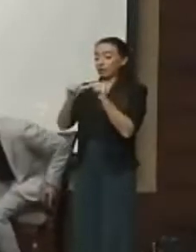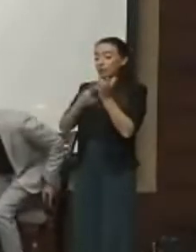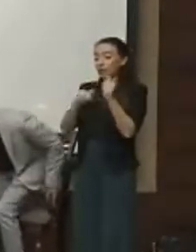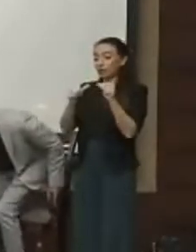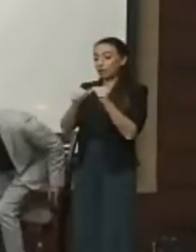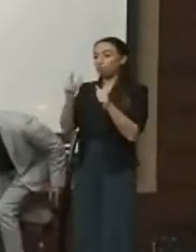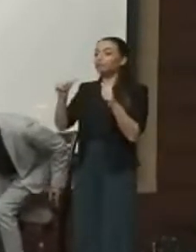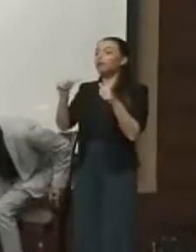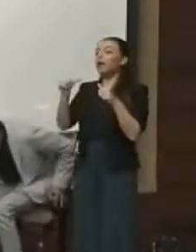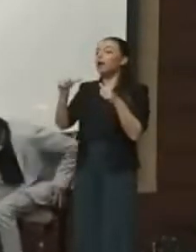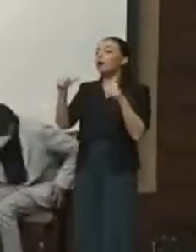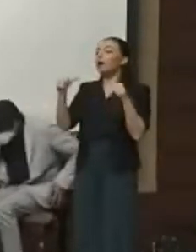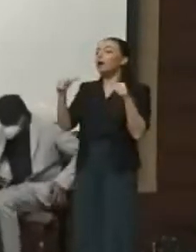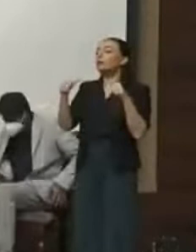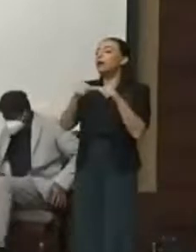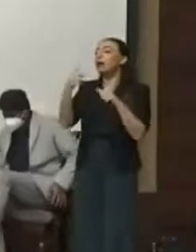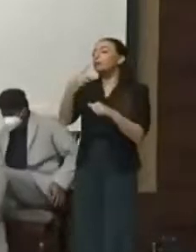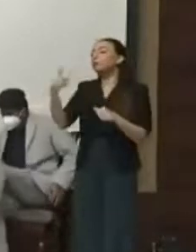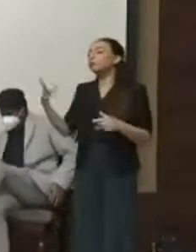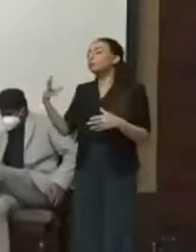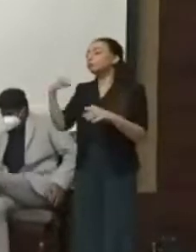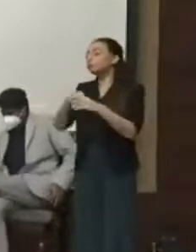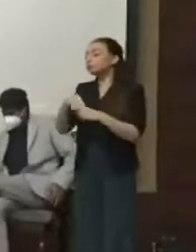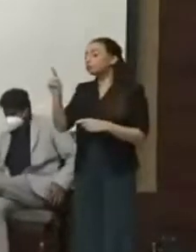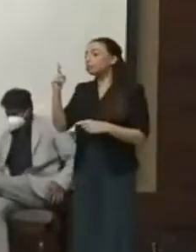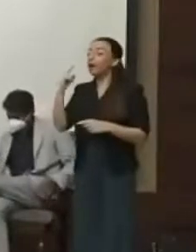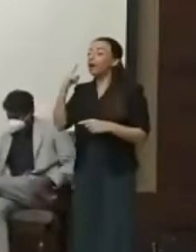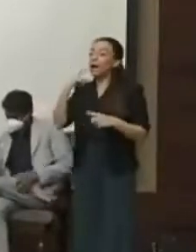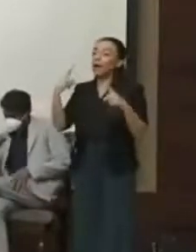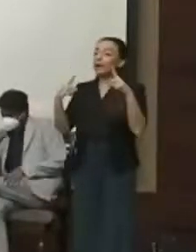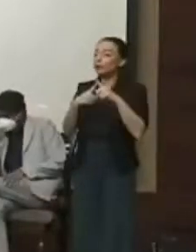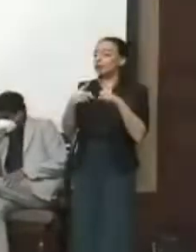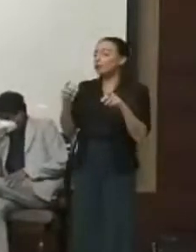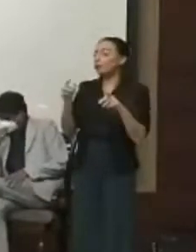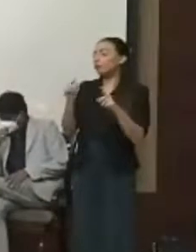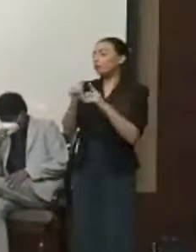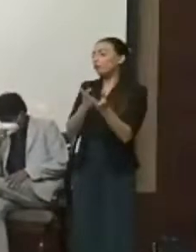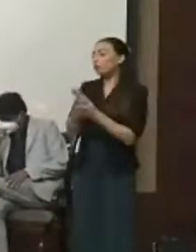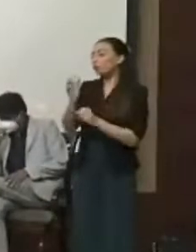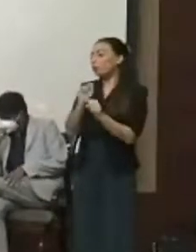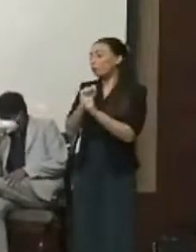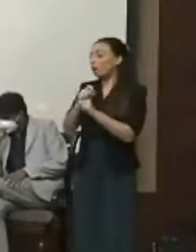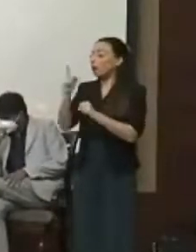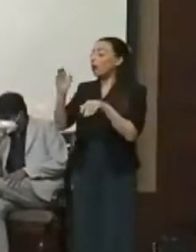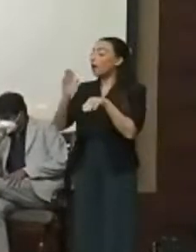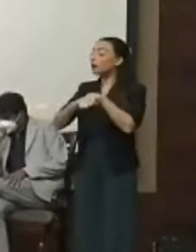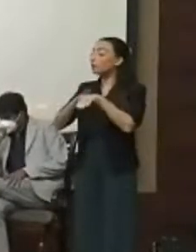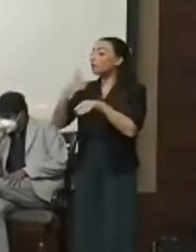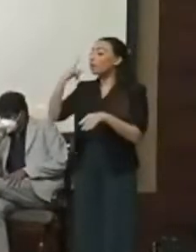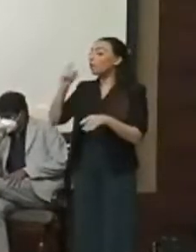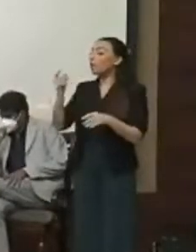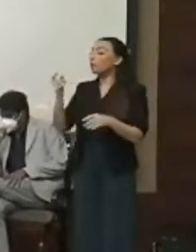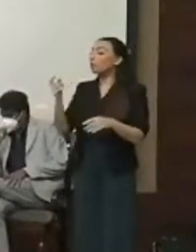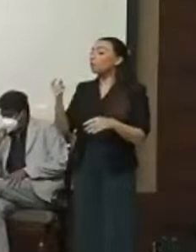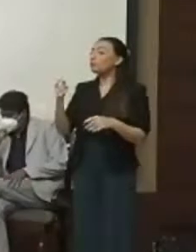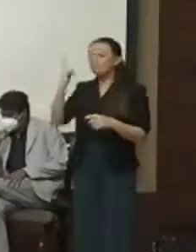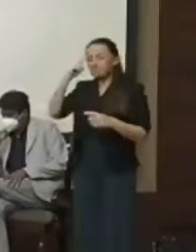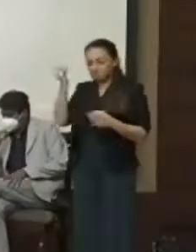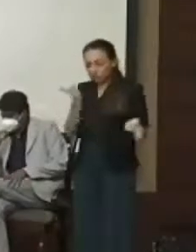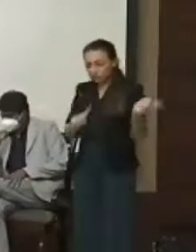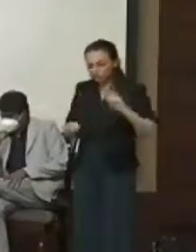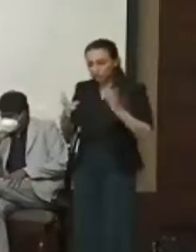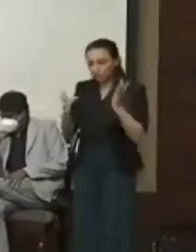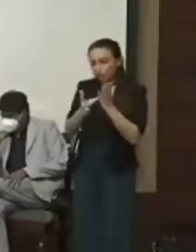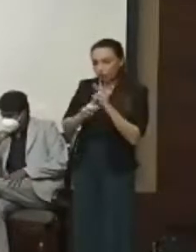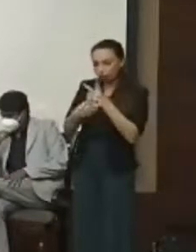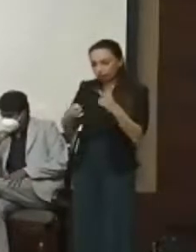Accenture. Ms. Desai is an IT professional with substantial experience of driving complex technology